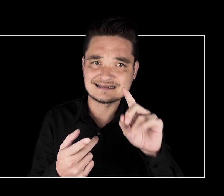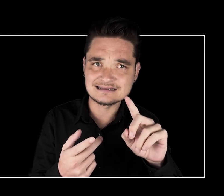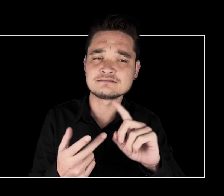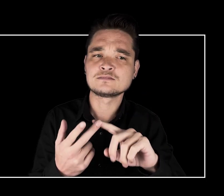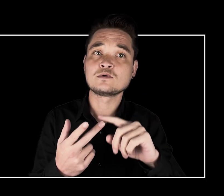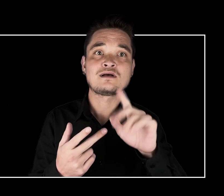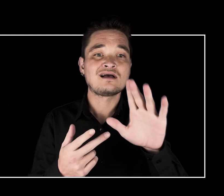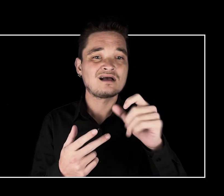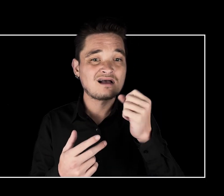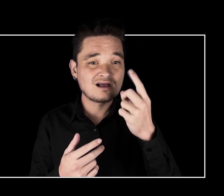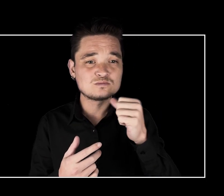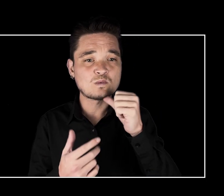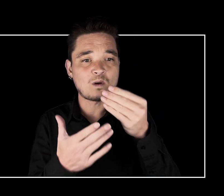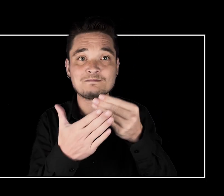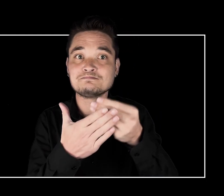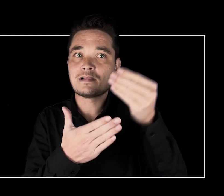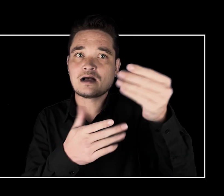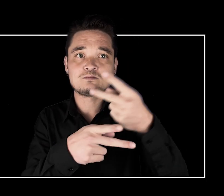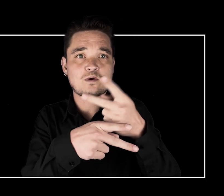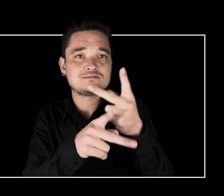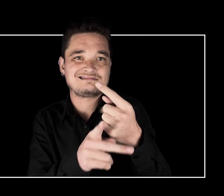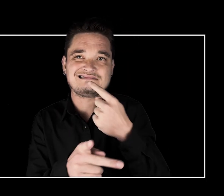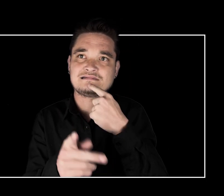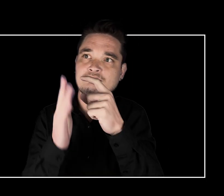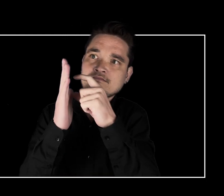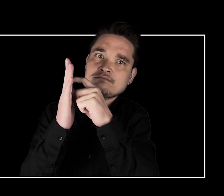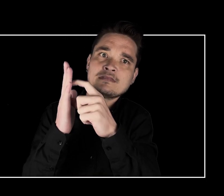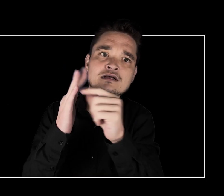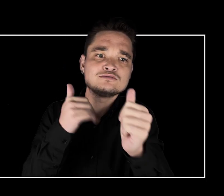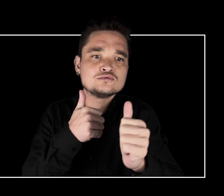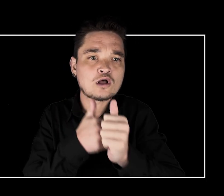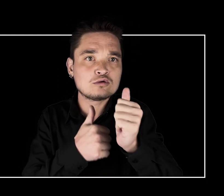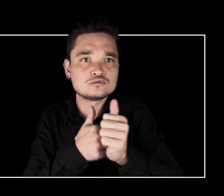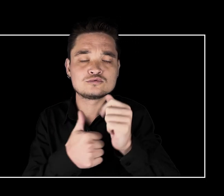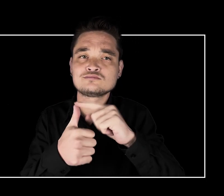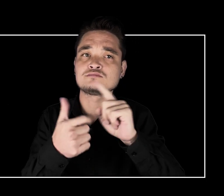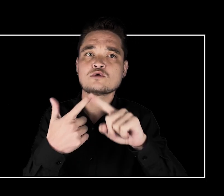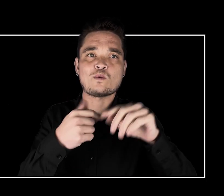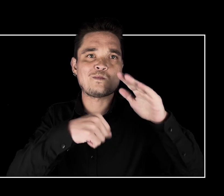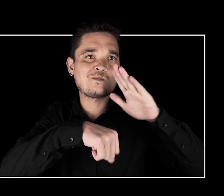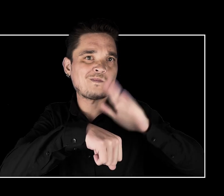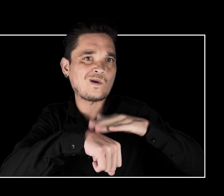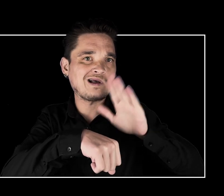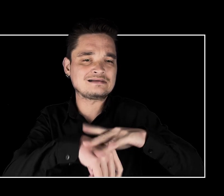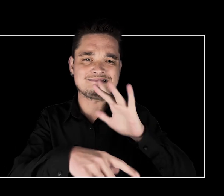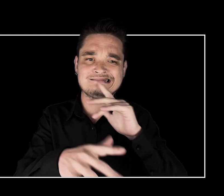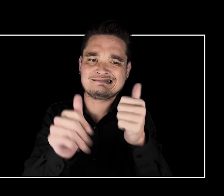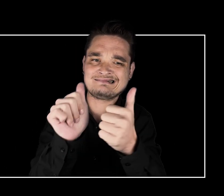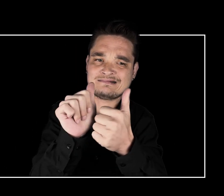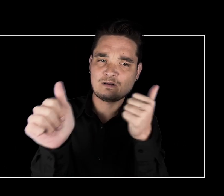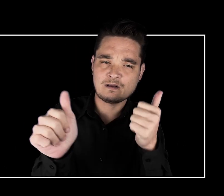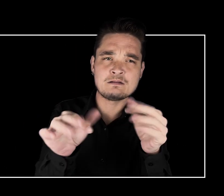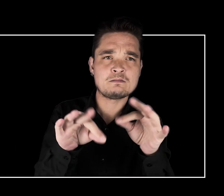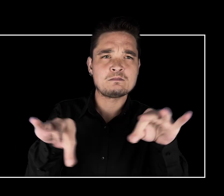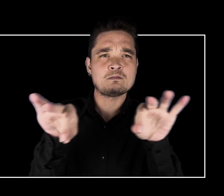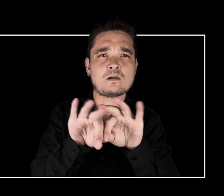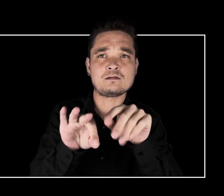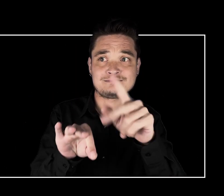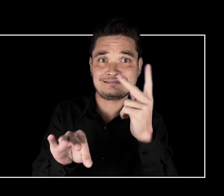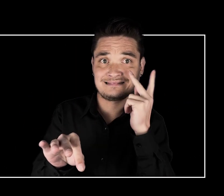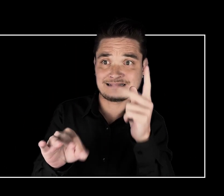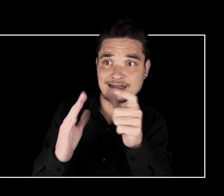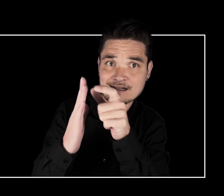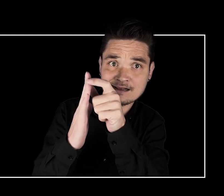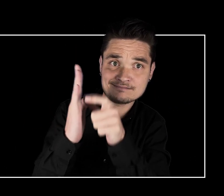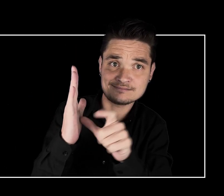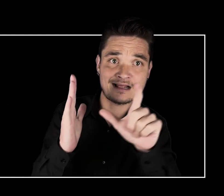a product that has the words danger or warning on the container. Follow the directions on the label.